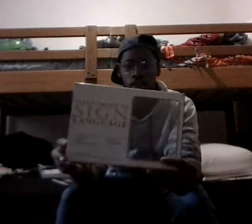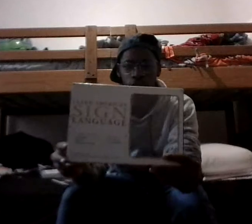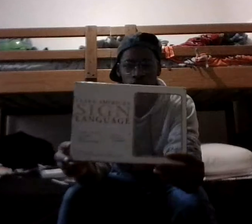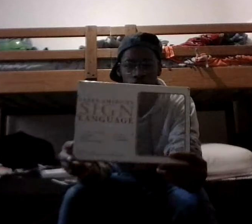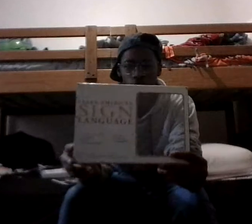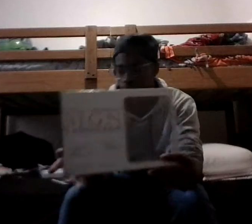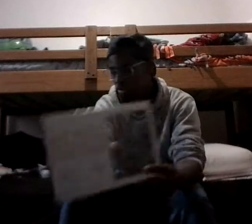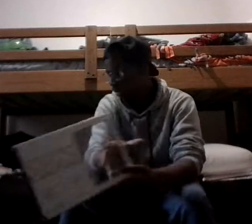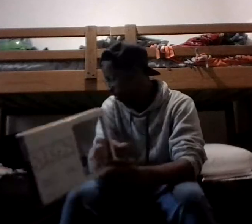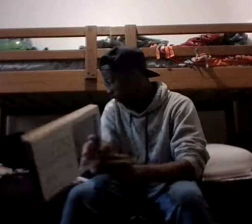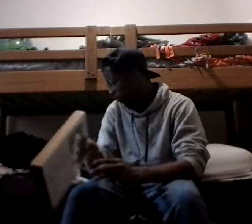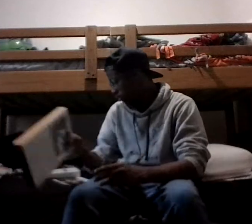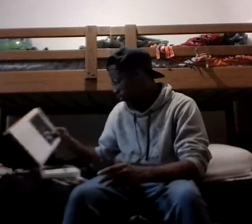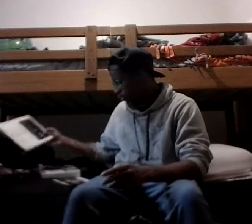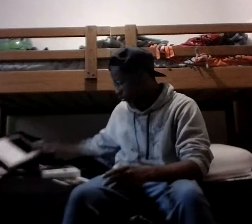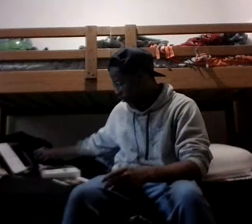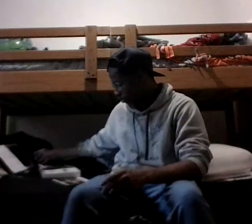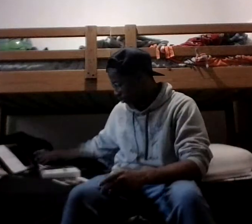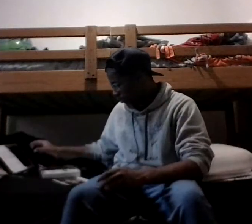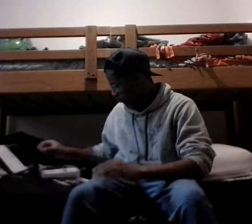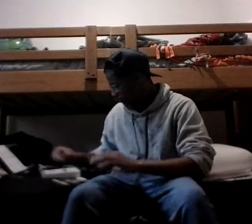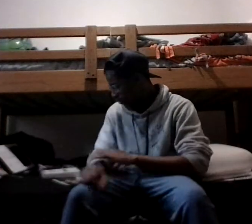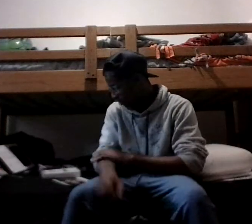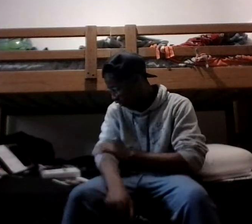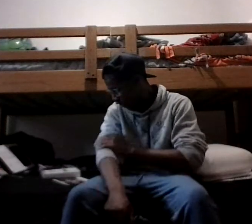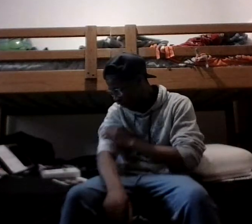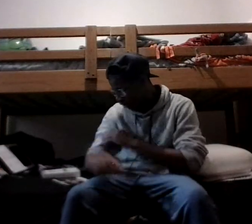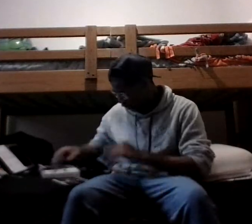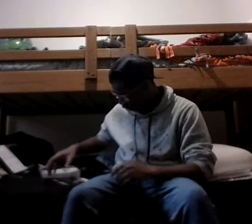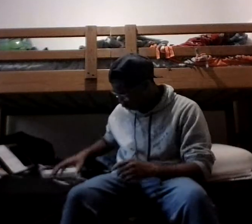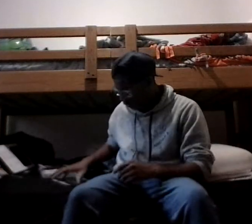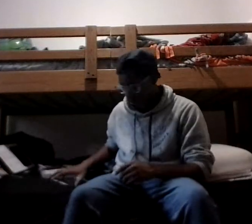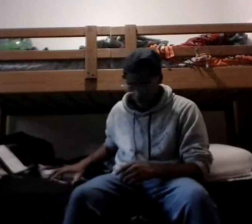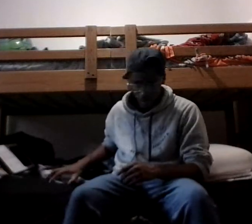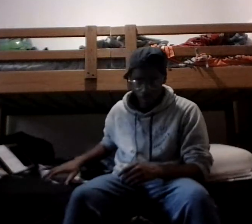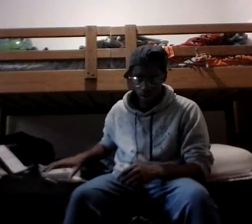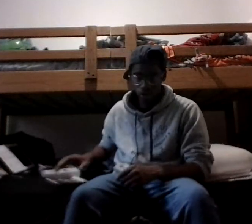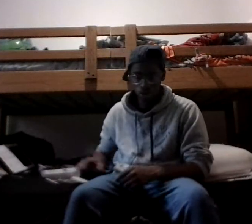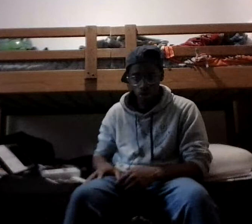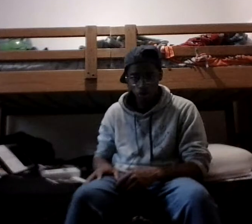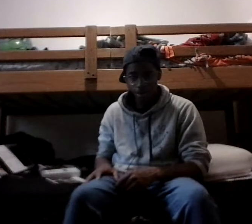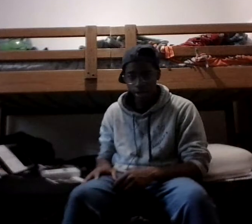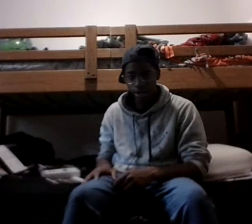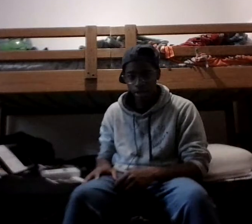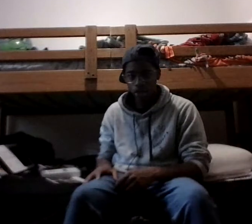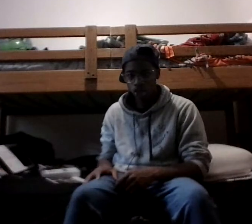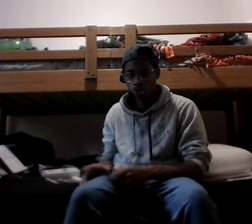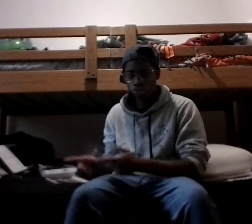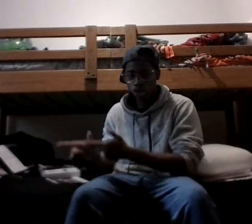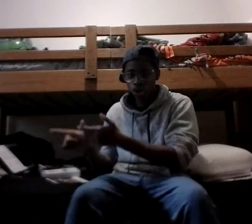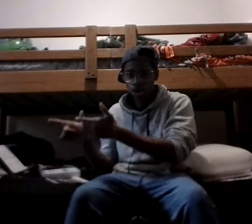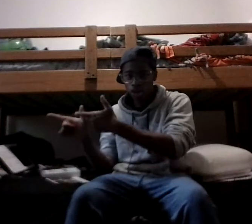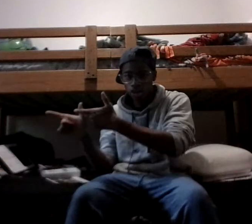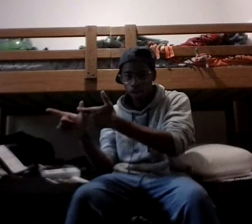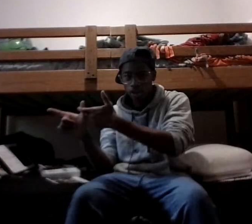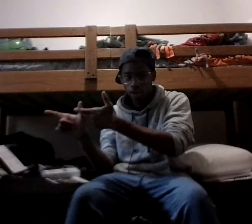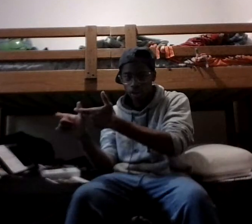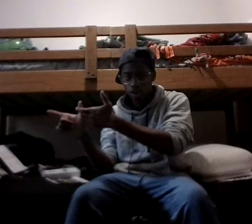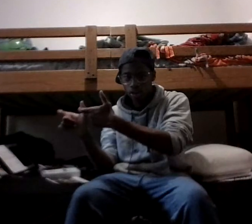the first word we're going to do today is run and this is